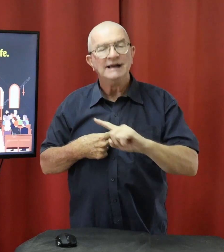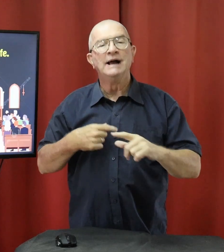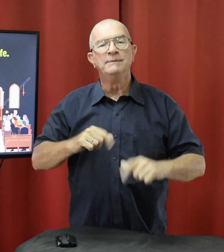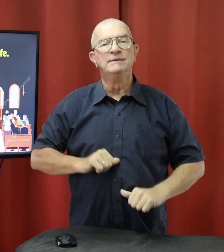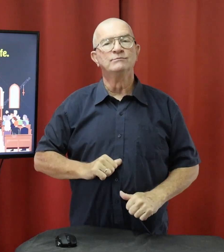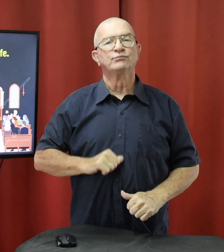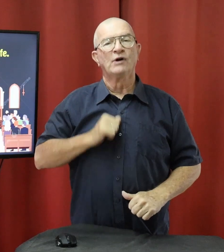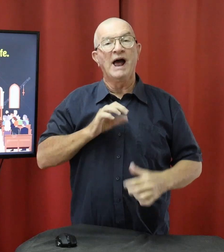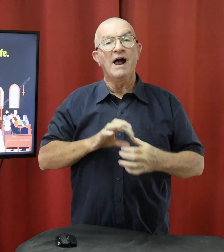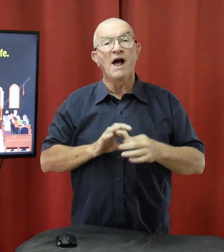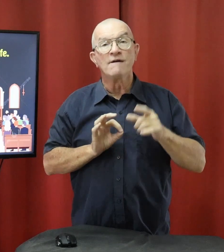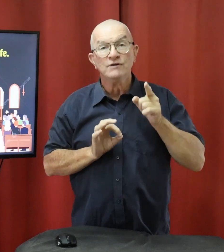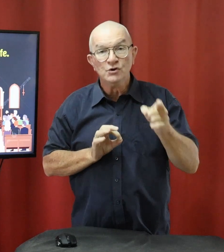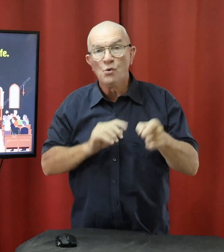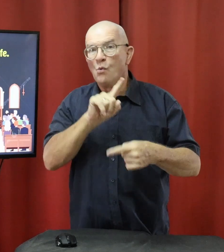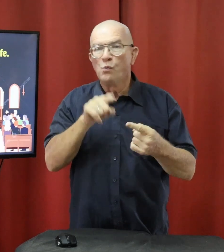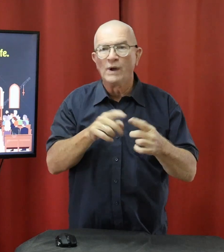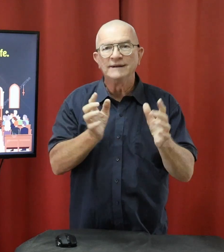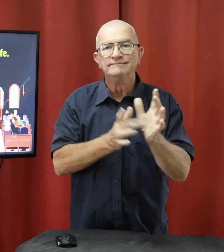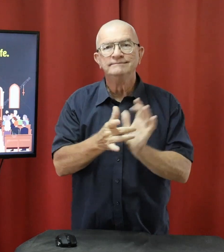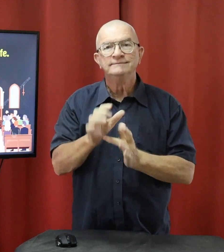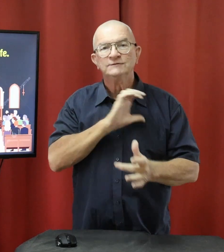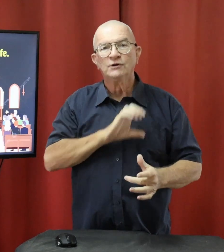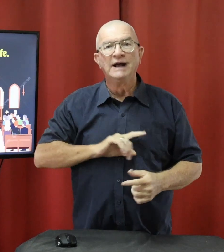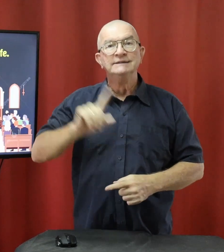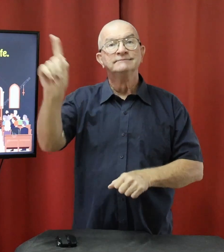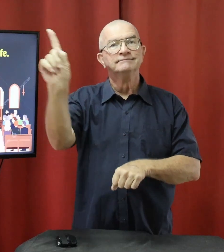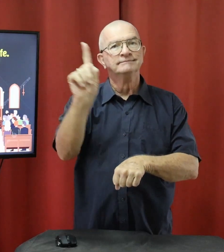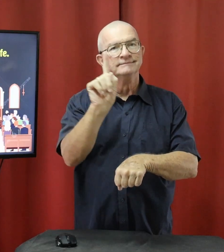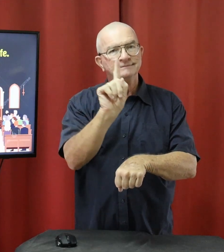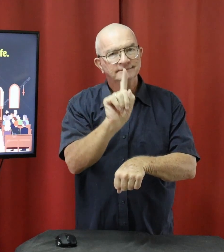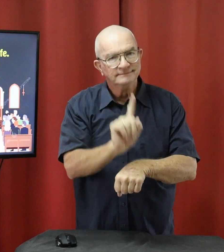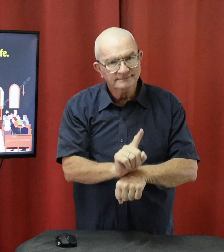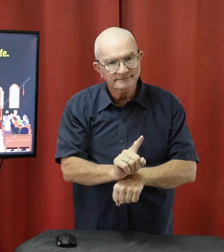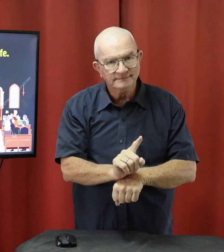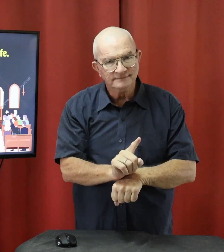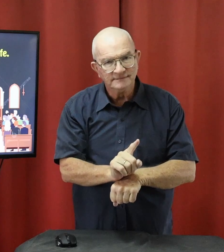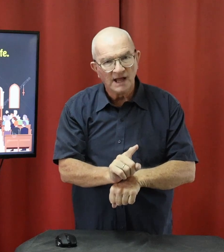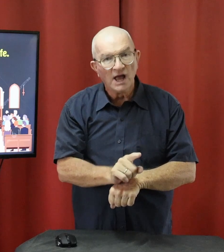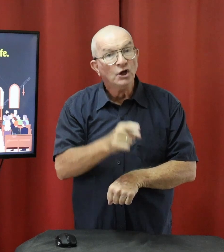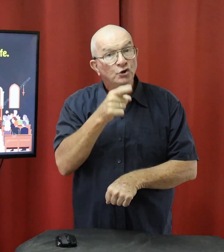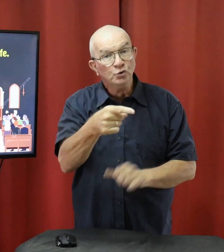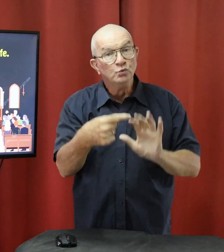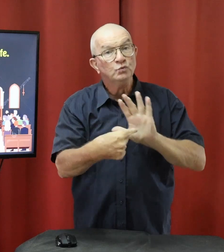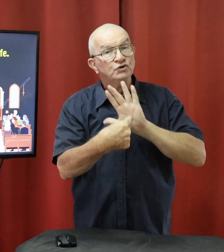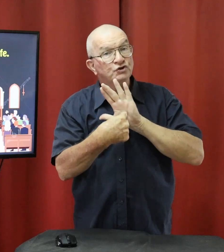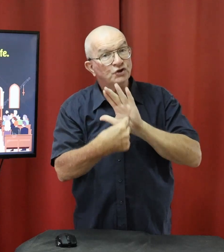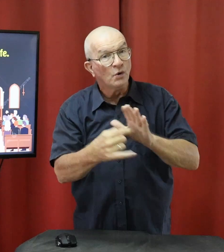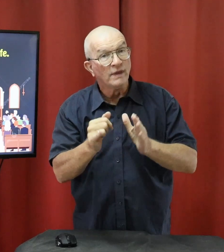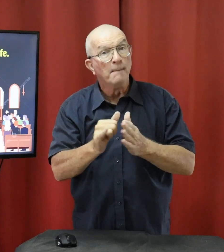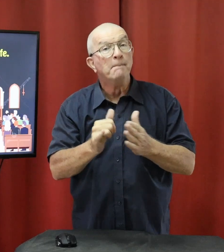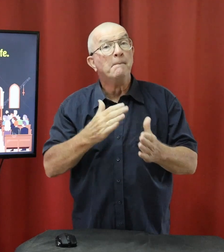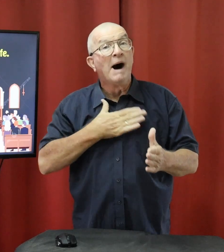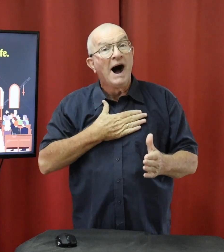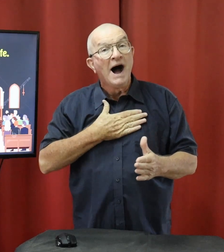So I can be proud of you when Jesus comes again. You